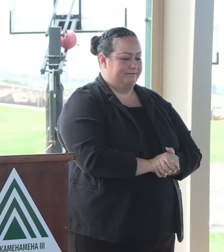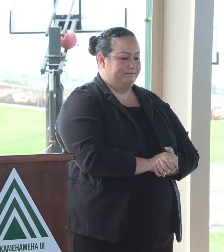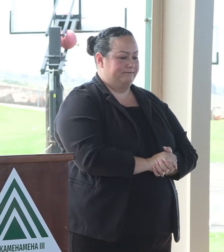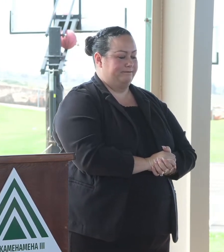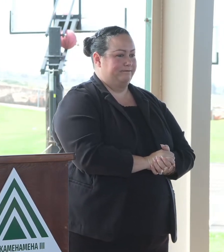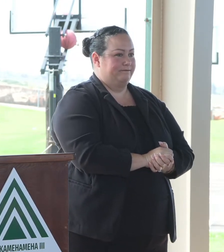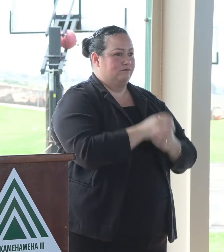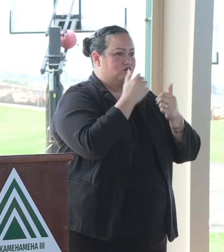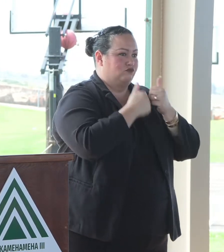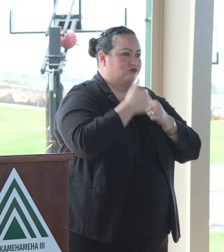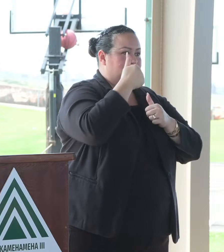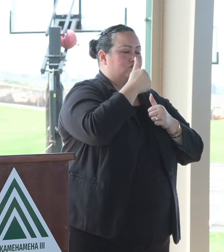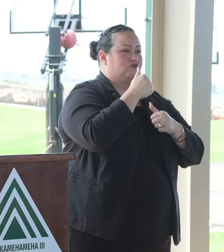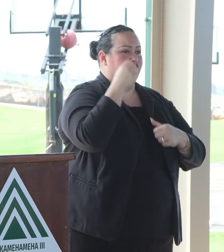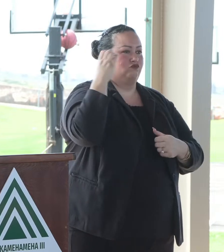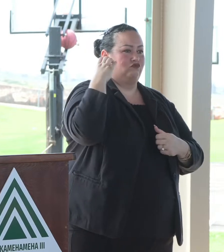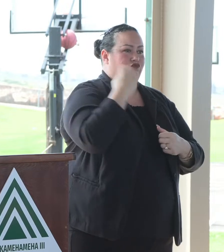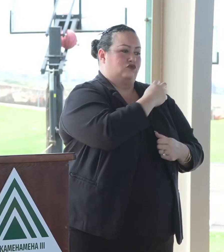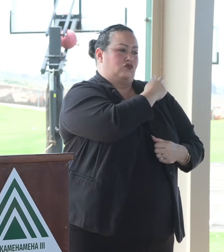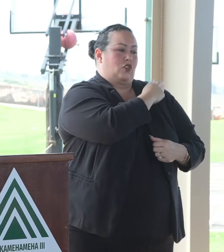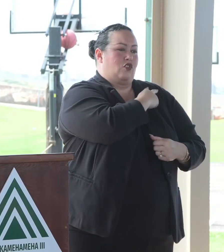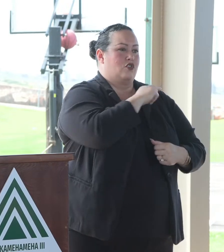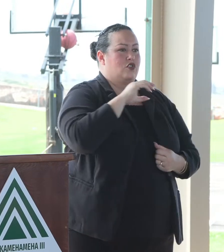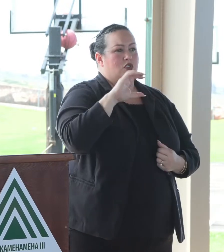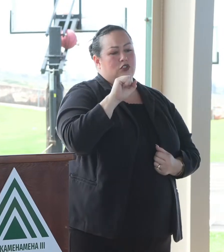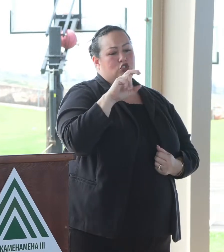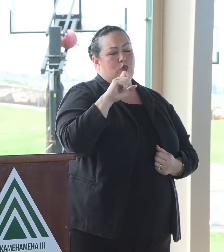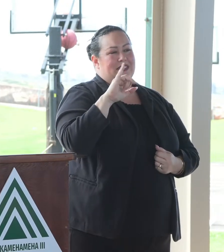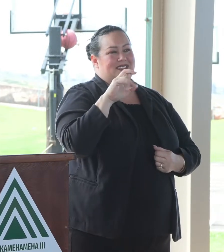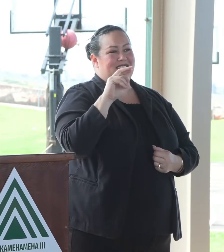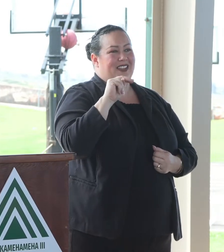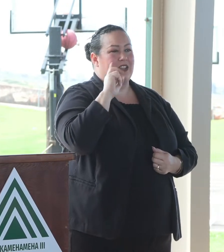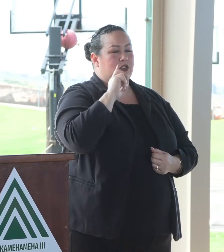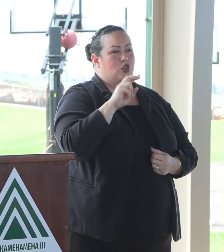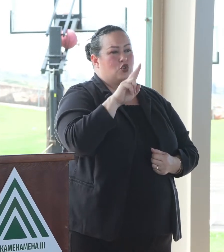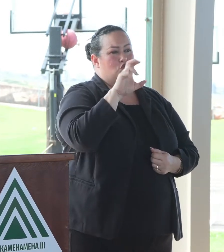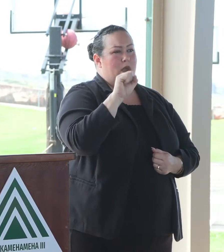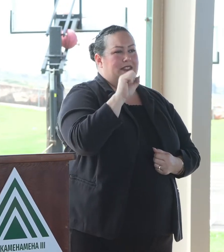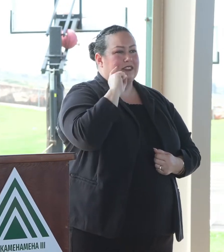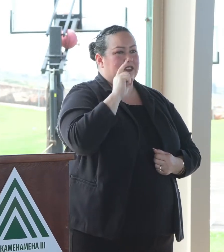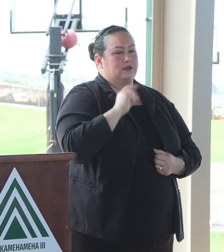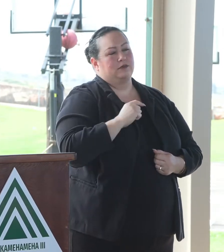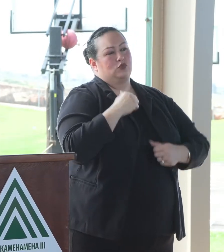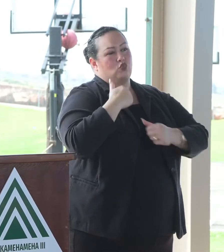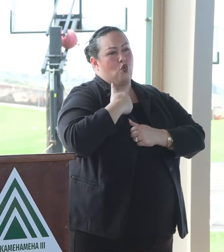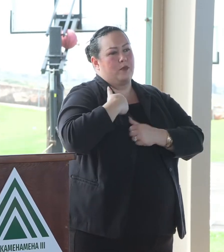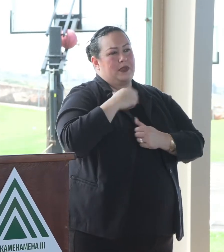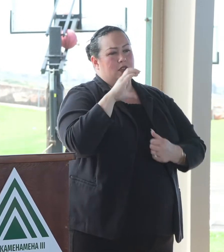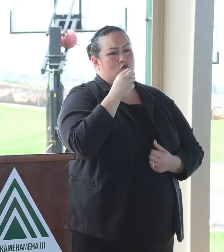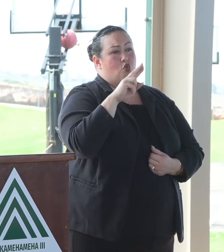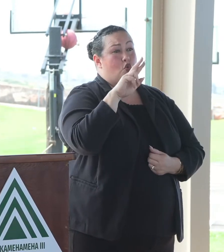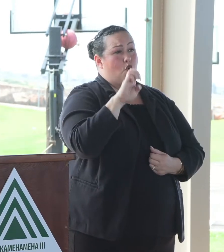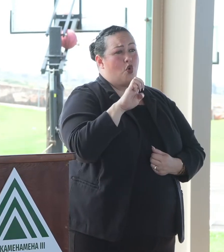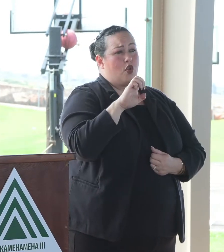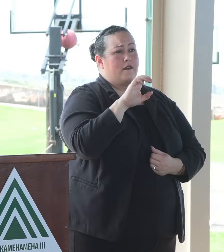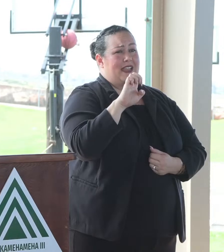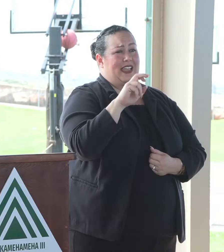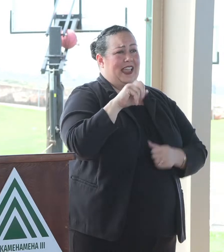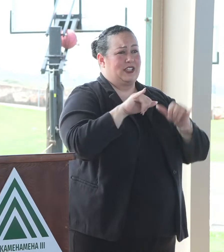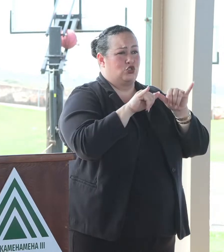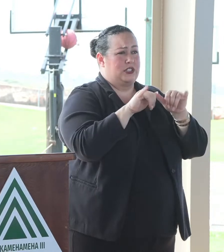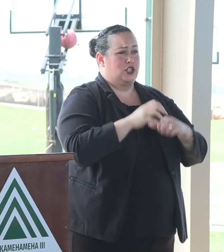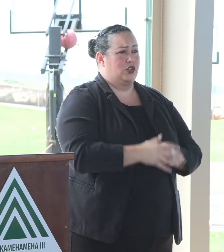Colonel Eric Swenson with the U.S. Army Corps of Engineers. and Ian